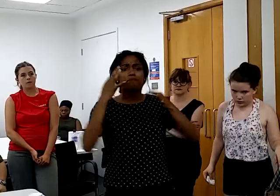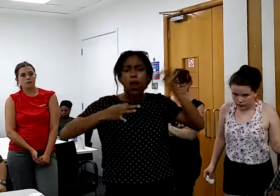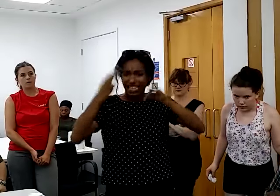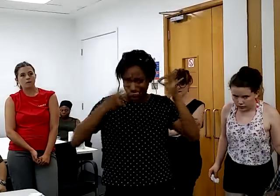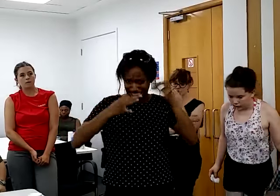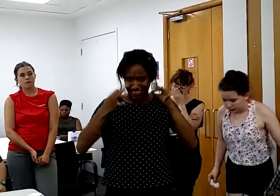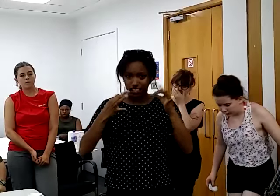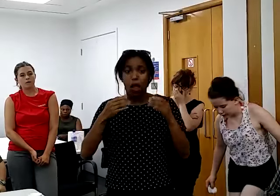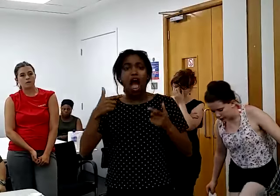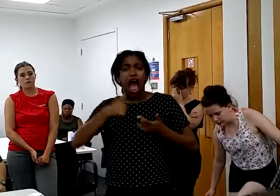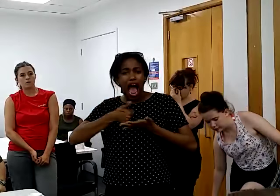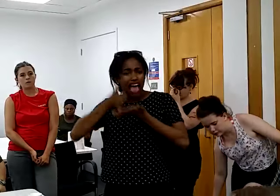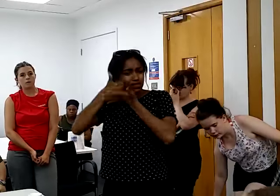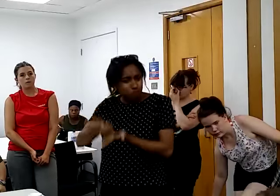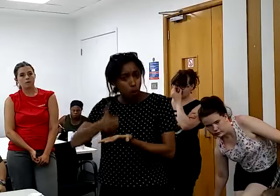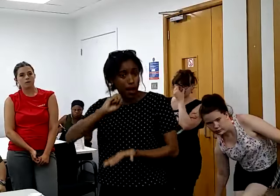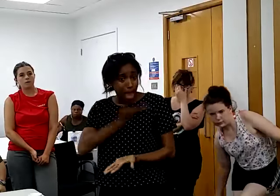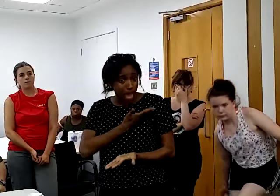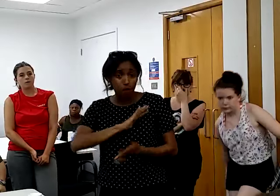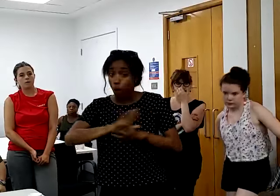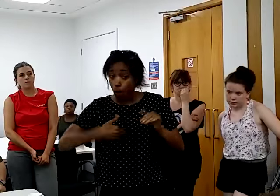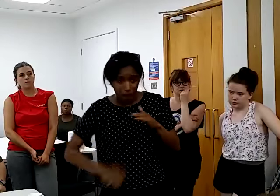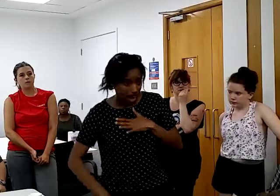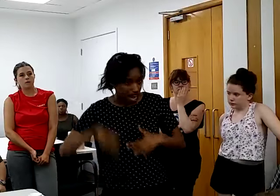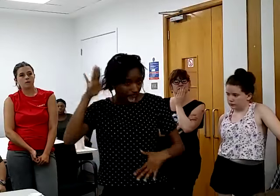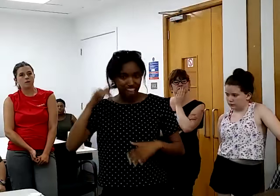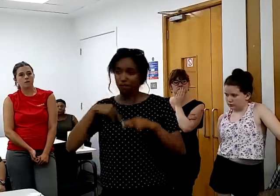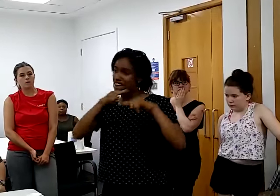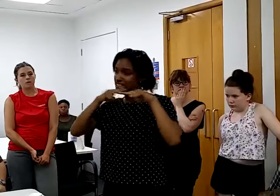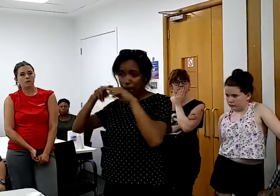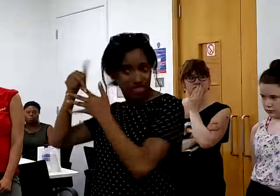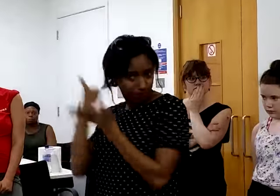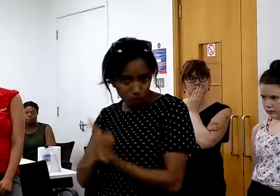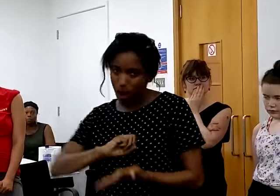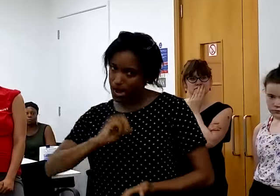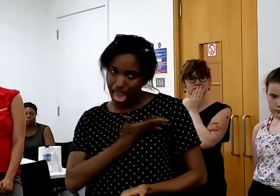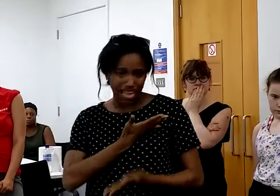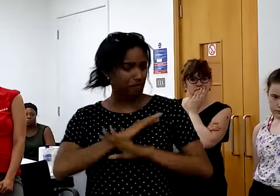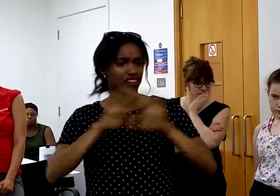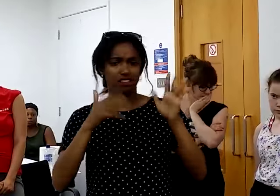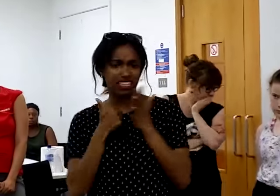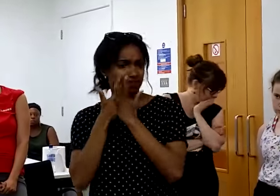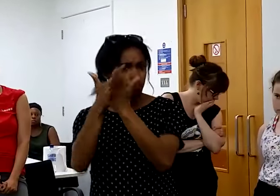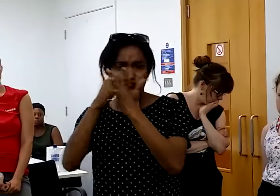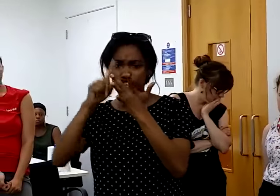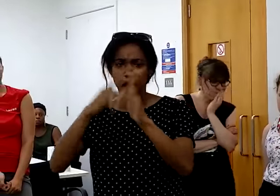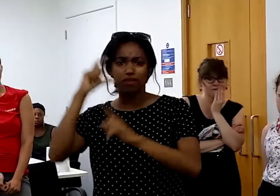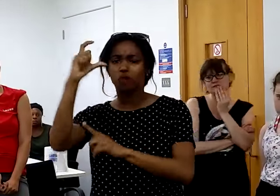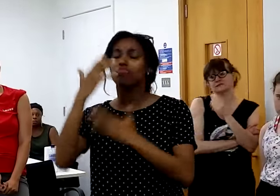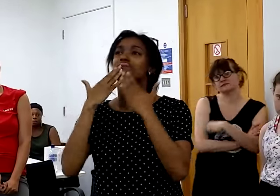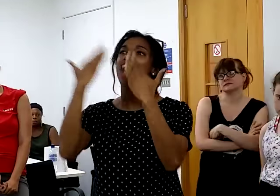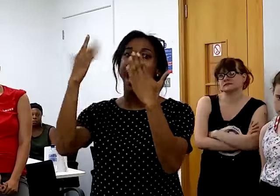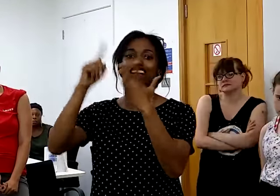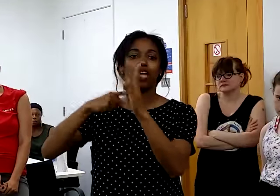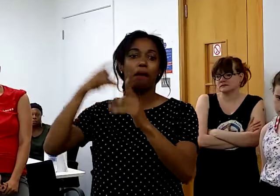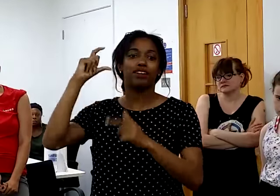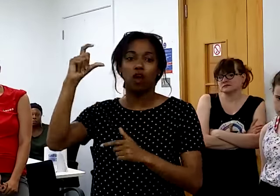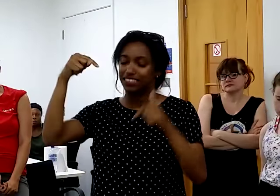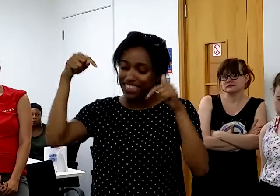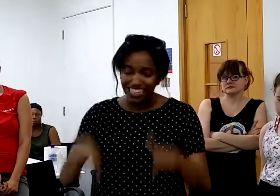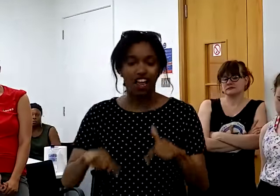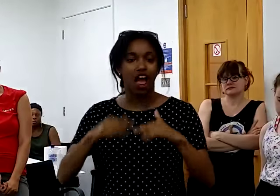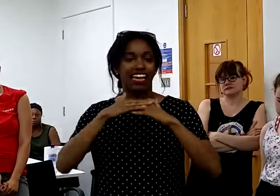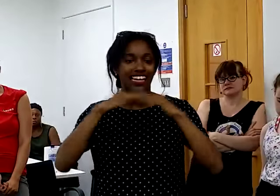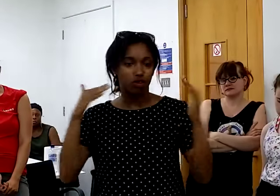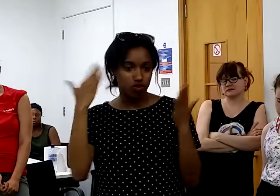page and there's lots of comments about politics, and I've always supported Labour all my life, so has my family, and we